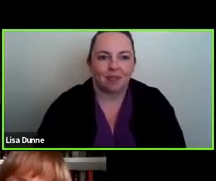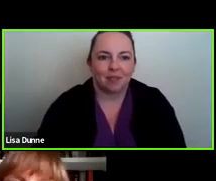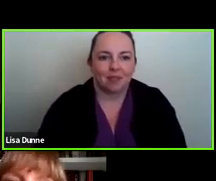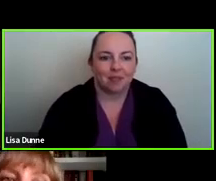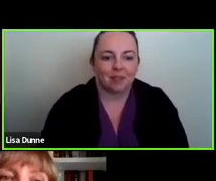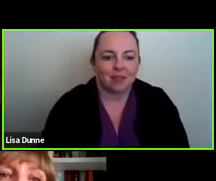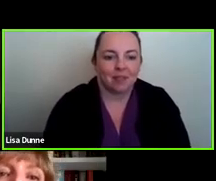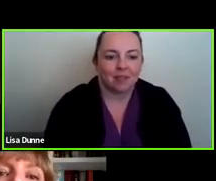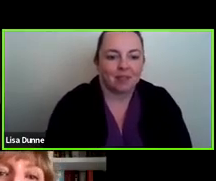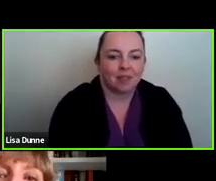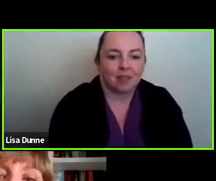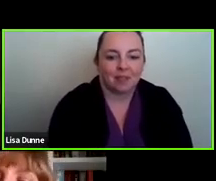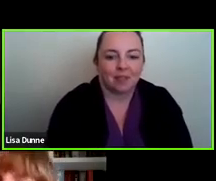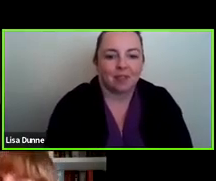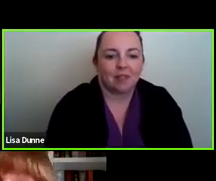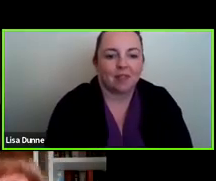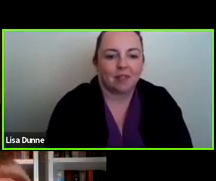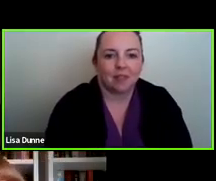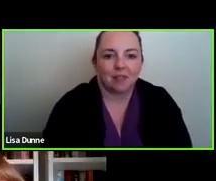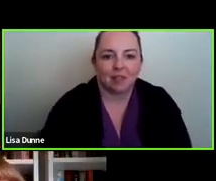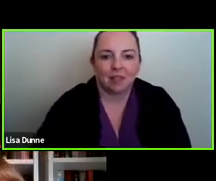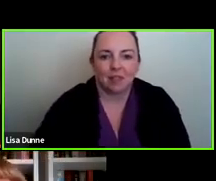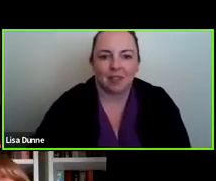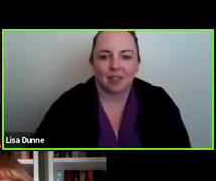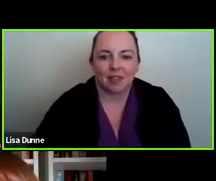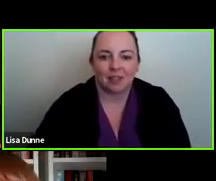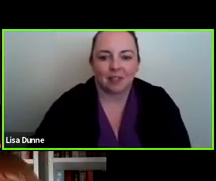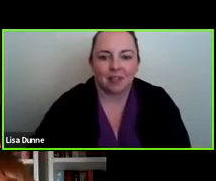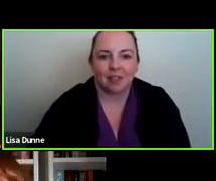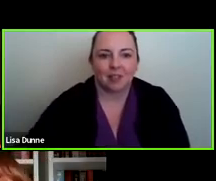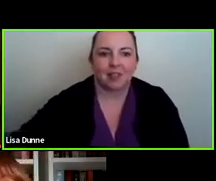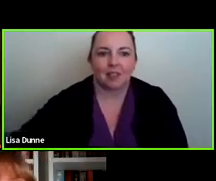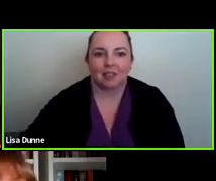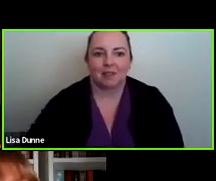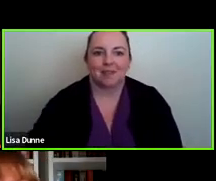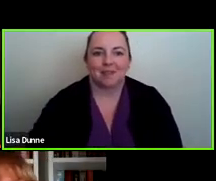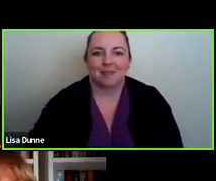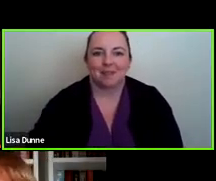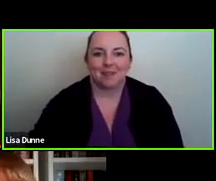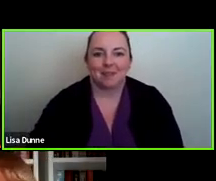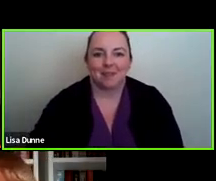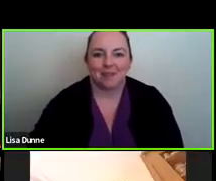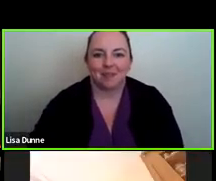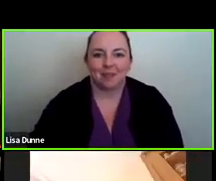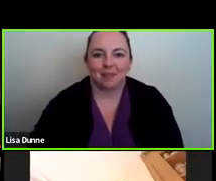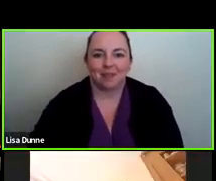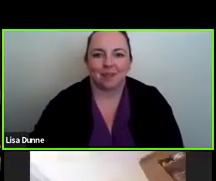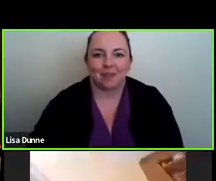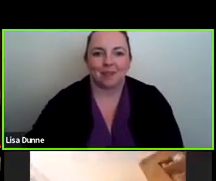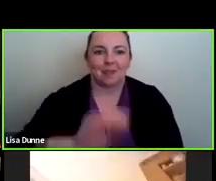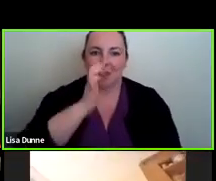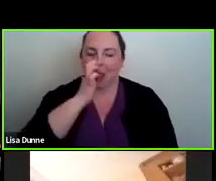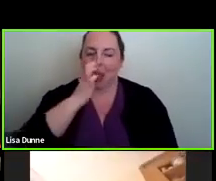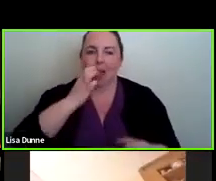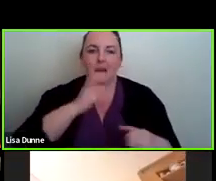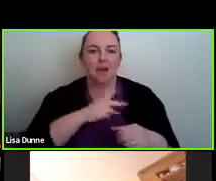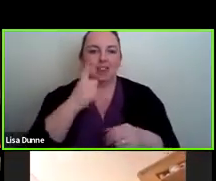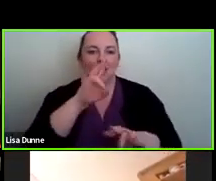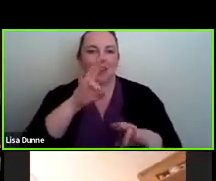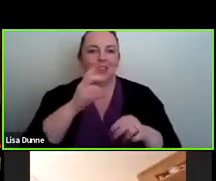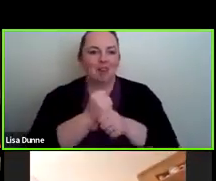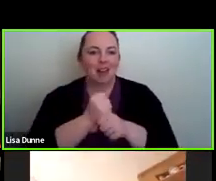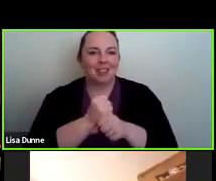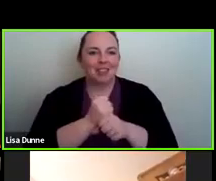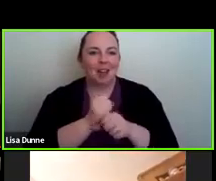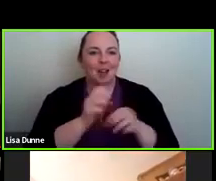and ask Gerry, there was a question around practical reforms, and what